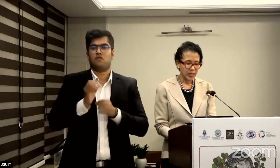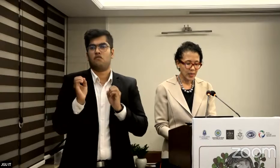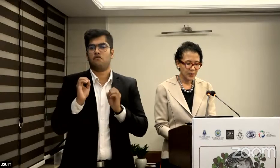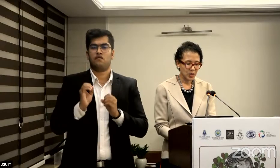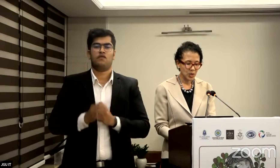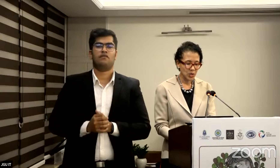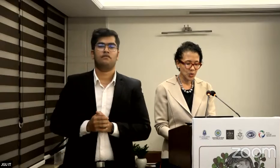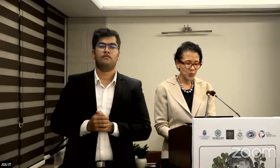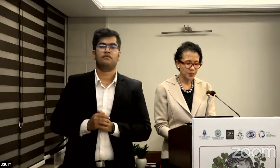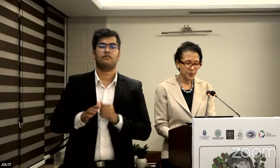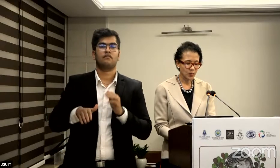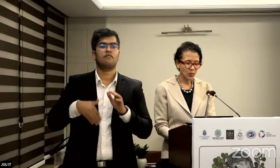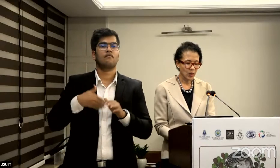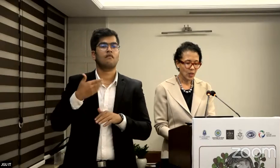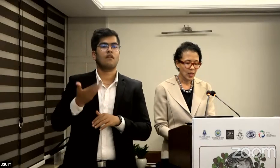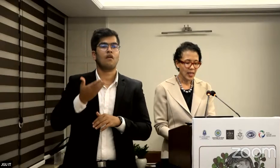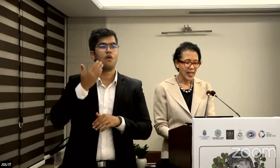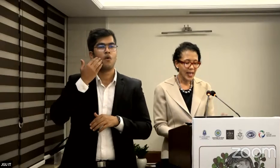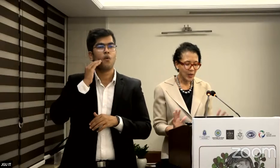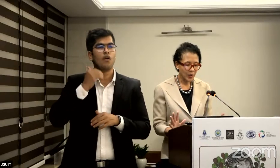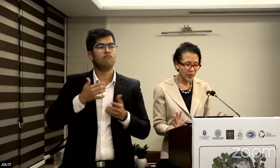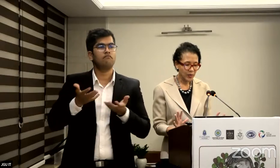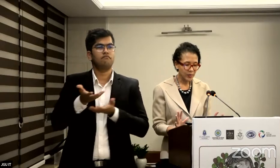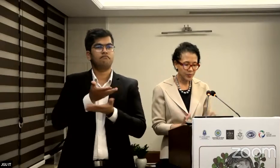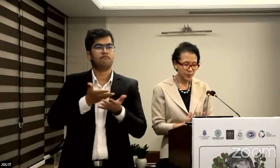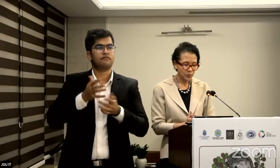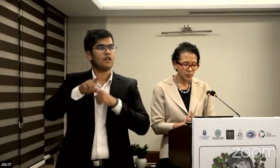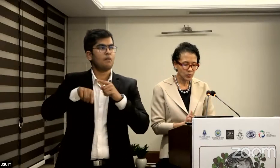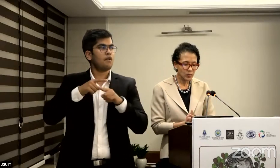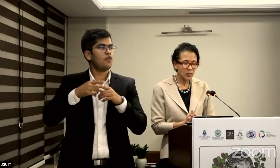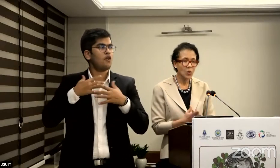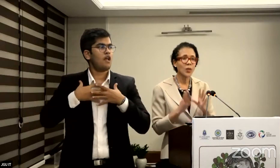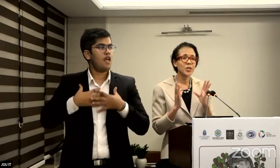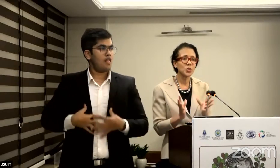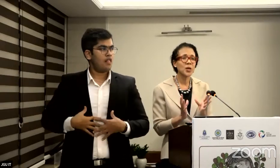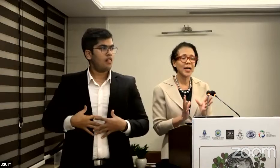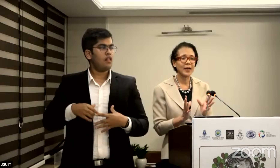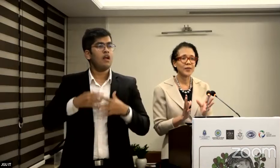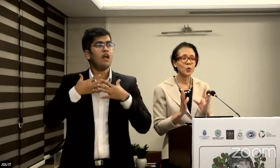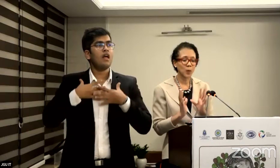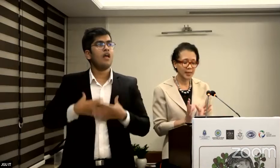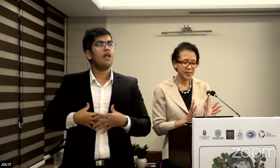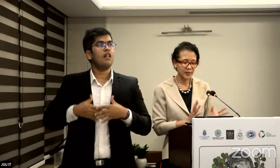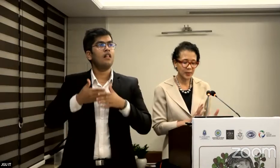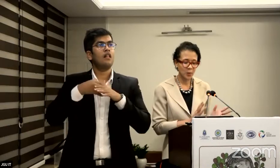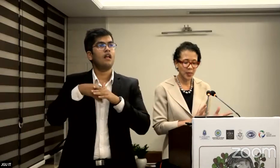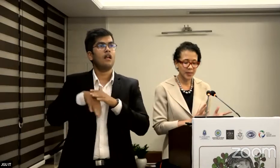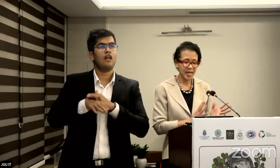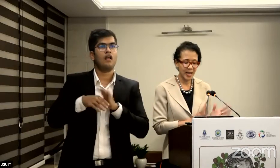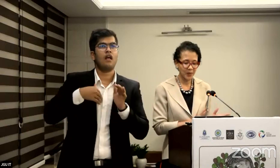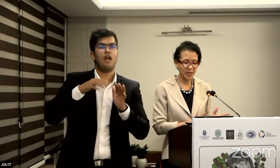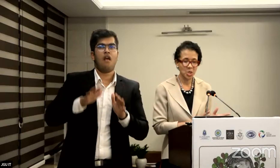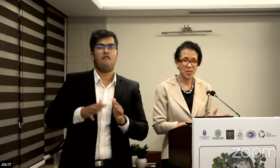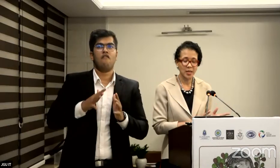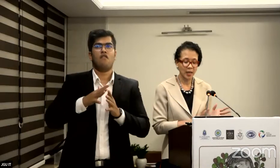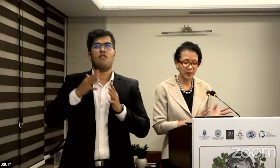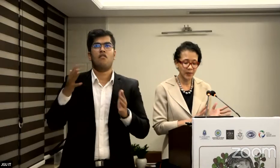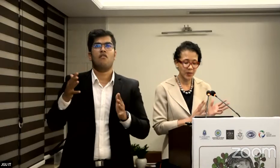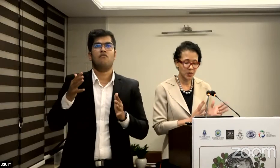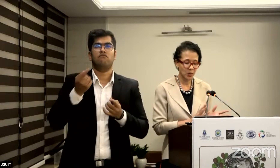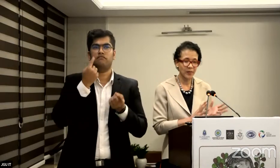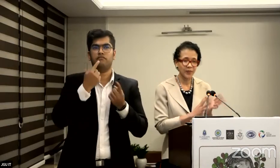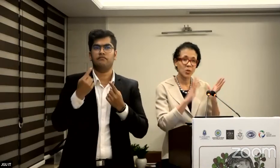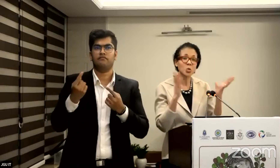When it comes to health, we do have a relatively robust affirmation